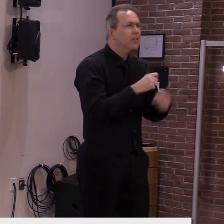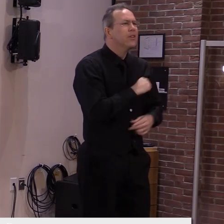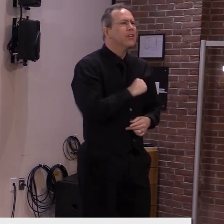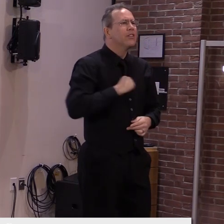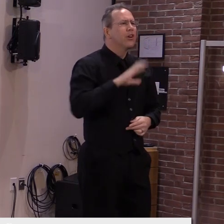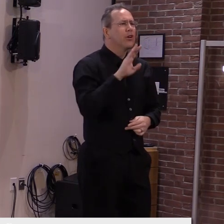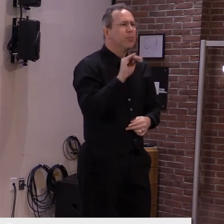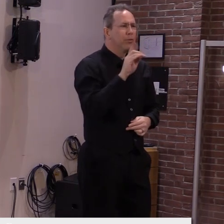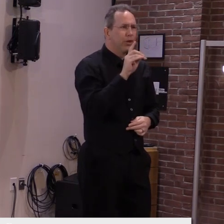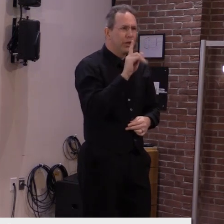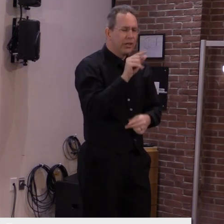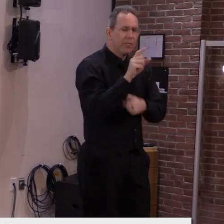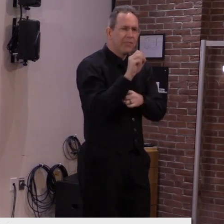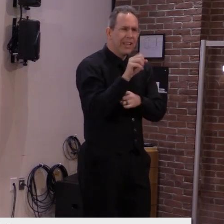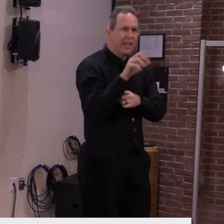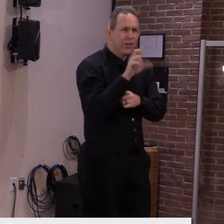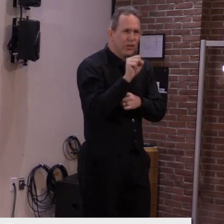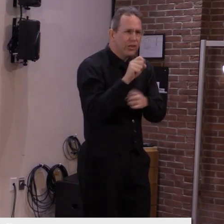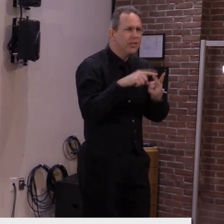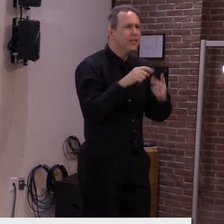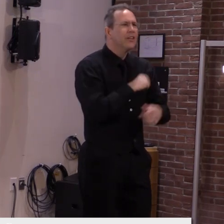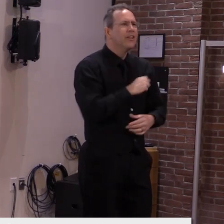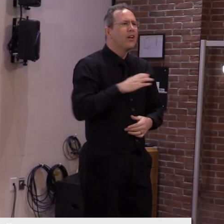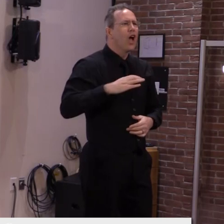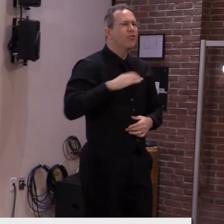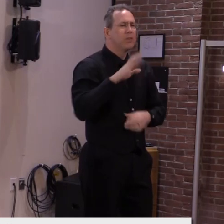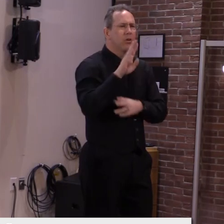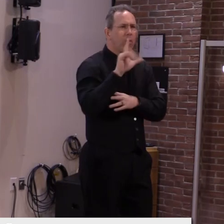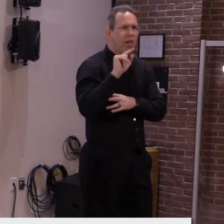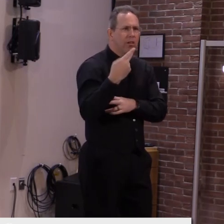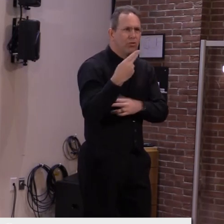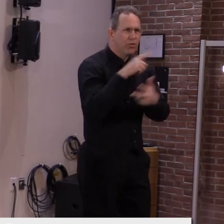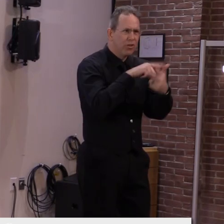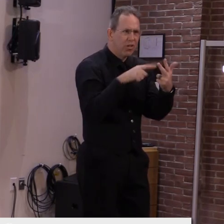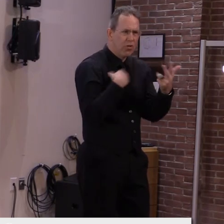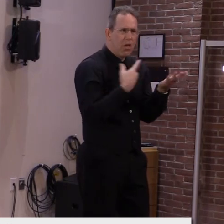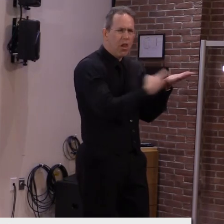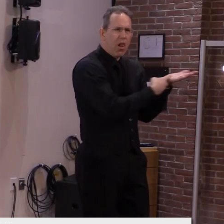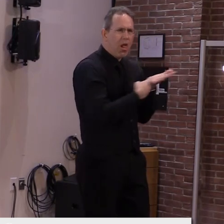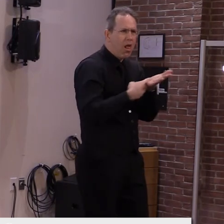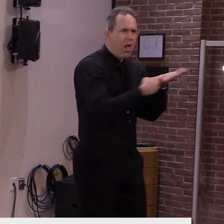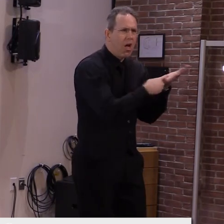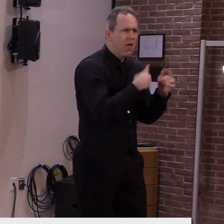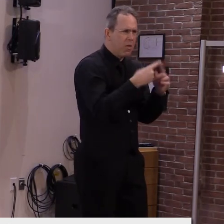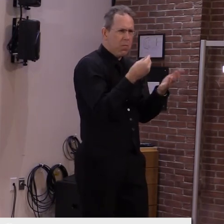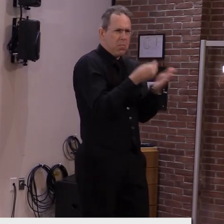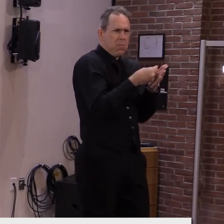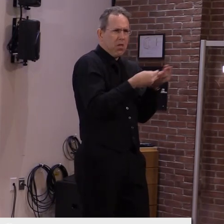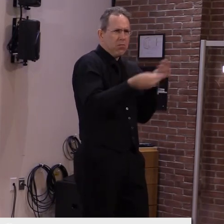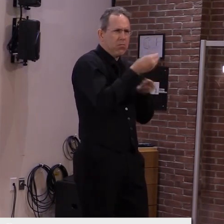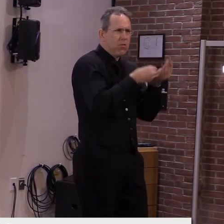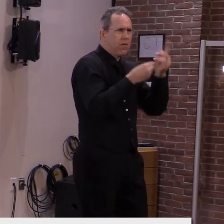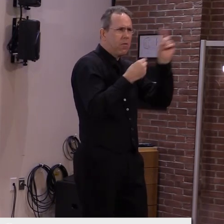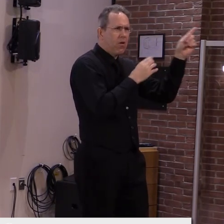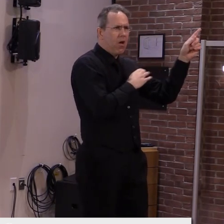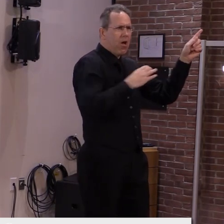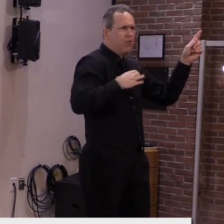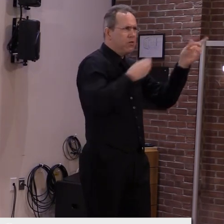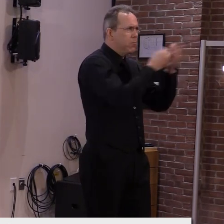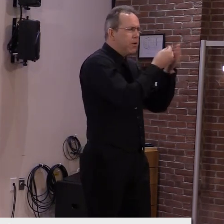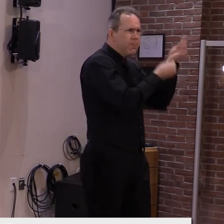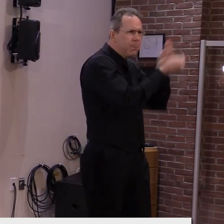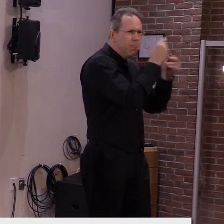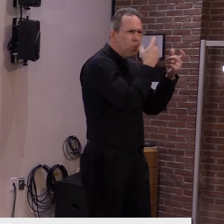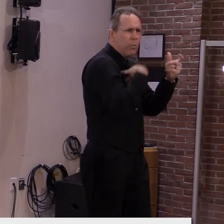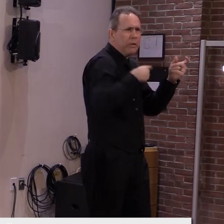Congressman Welch, about what we'd like to see as part of this package. I'm so very appreciative of Senator Leahy's